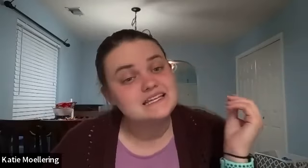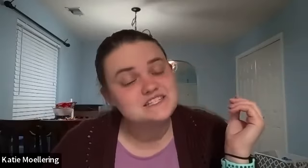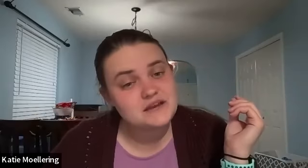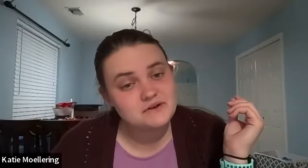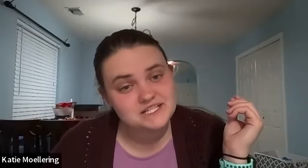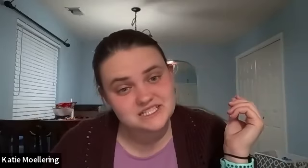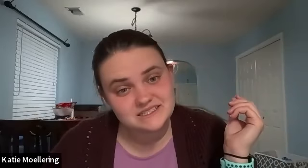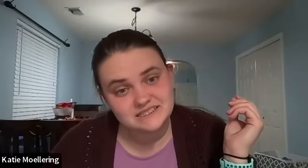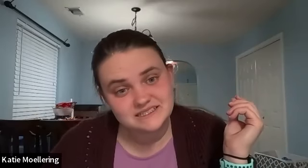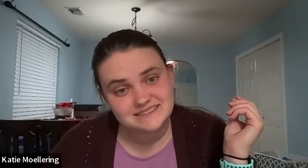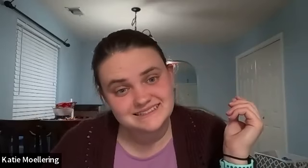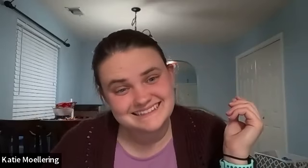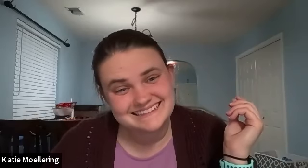Yes, do you have a question?